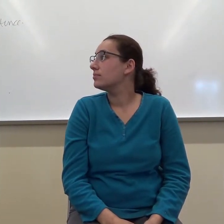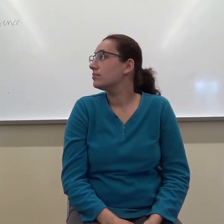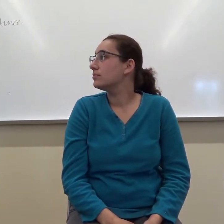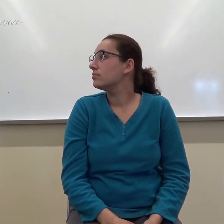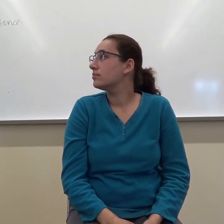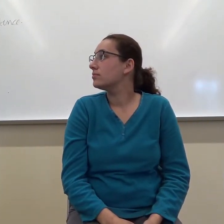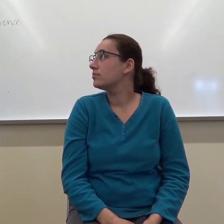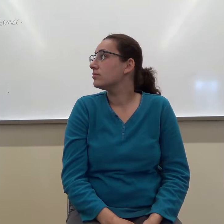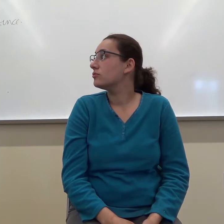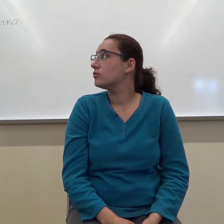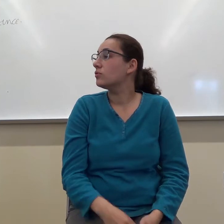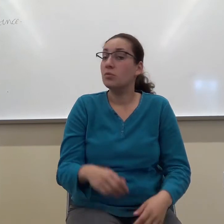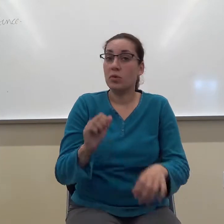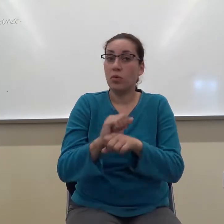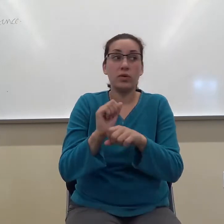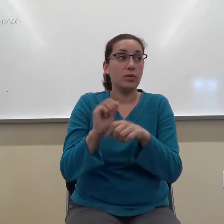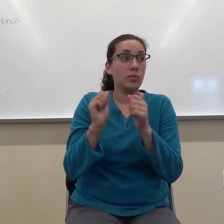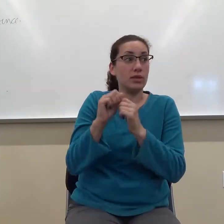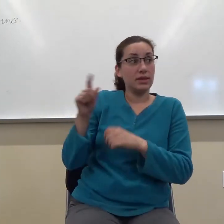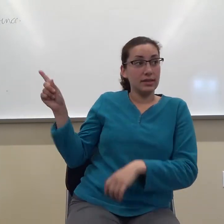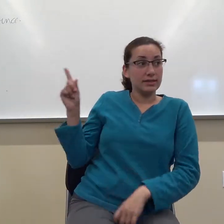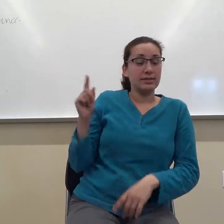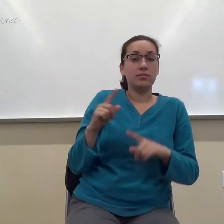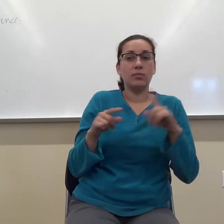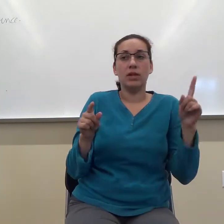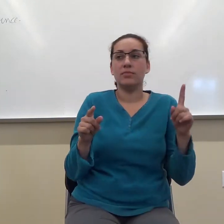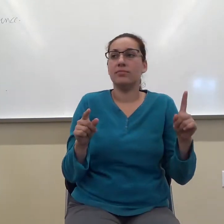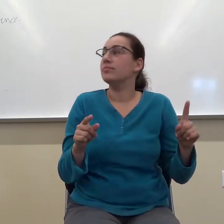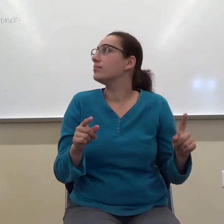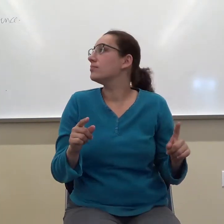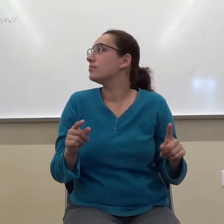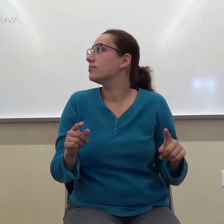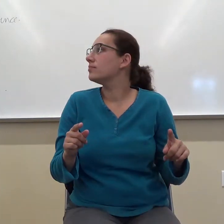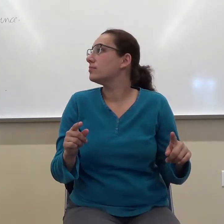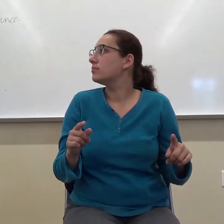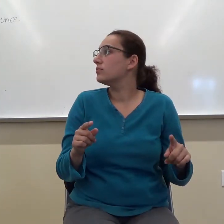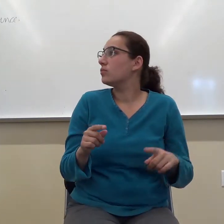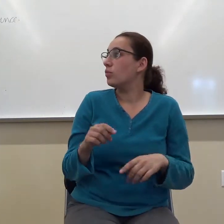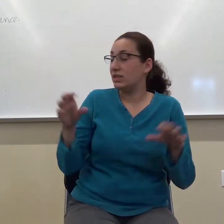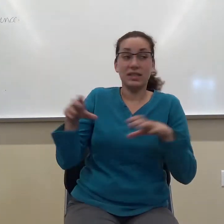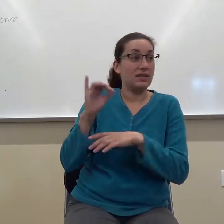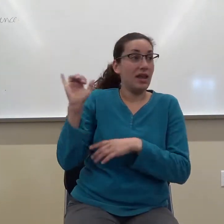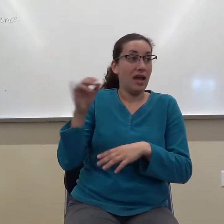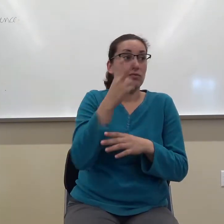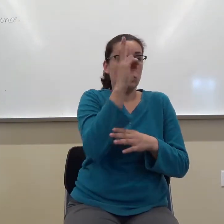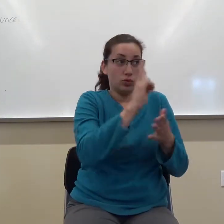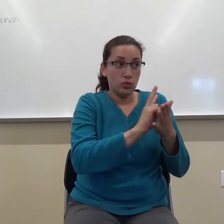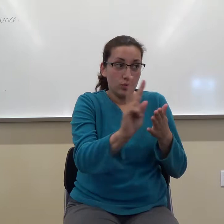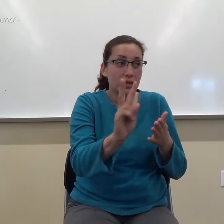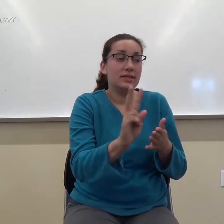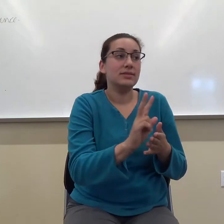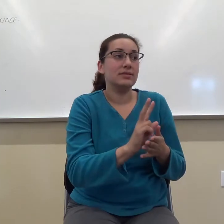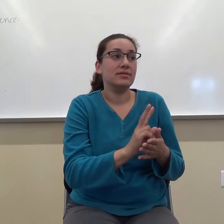I say, but I'm taking it. We did this for 2 weeks, and then we